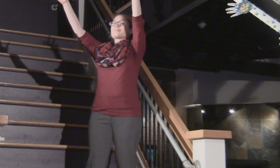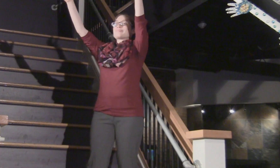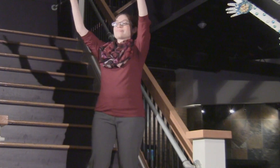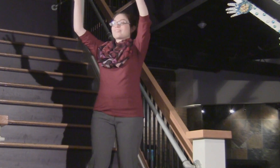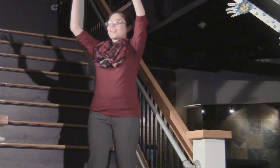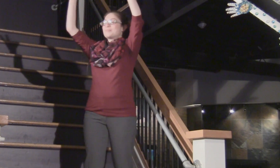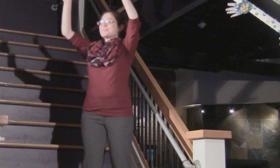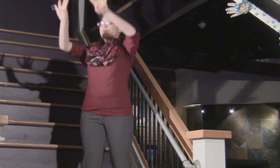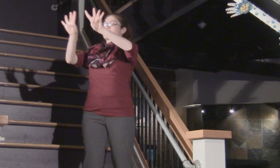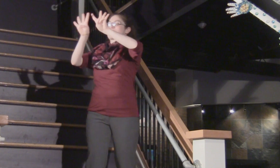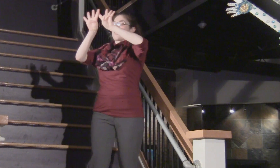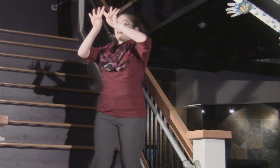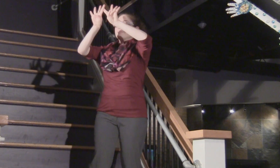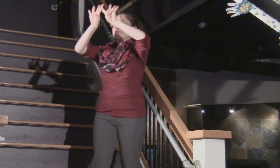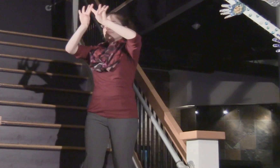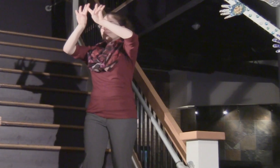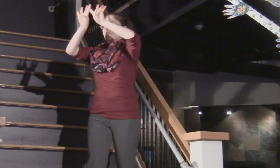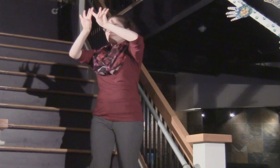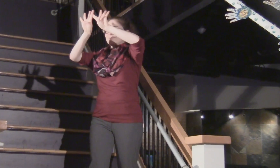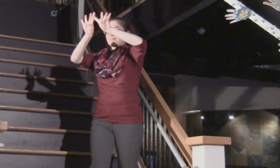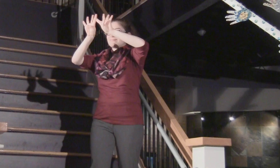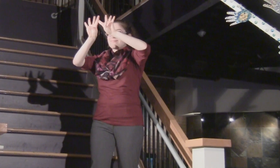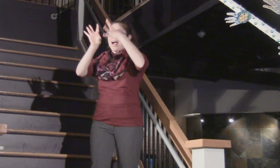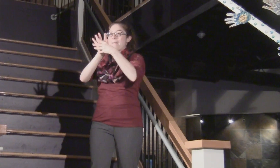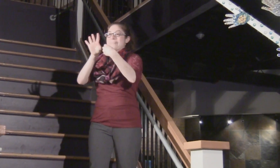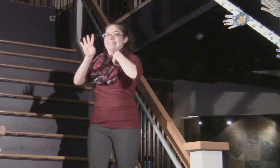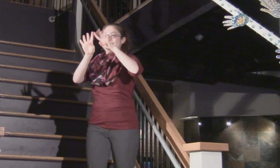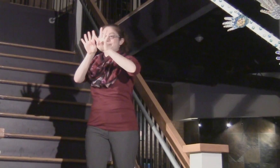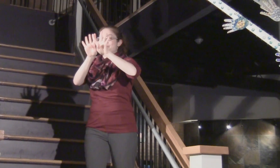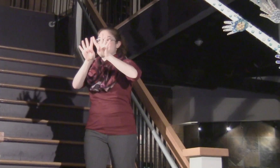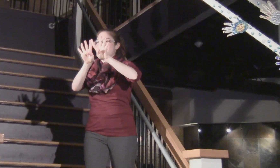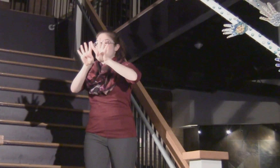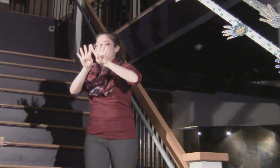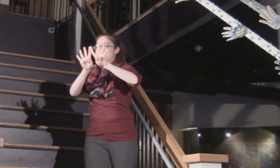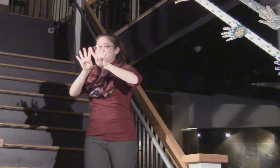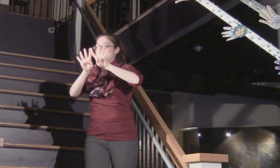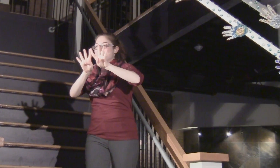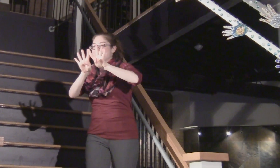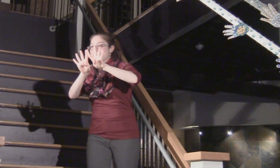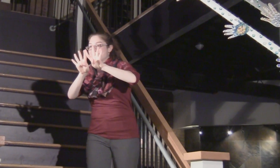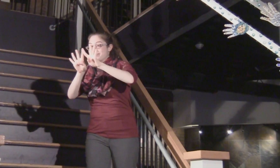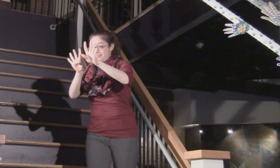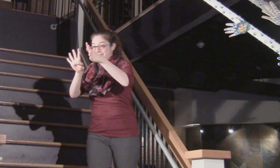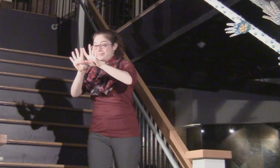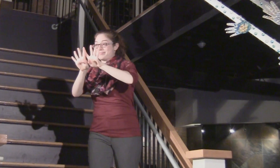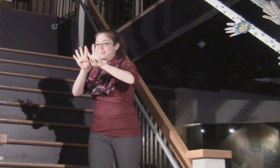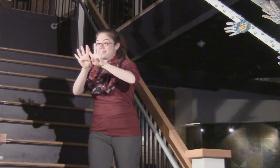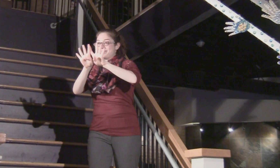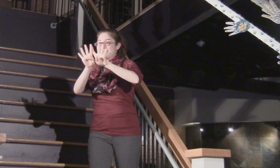Okay, hello. Ready? Copy me. Copy me.